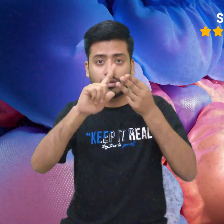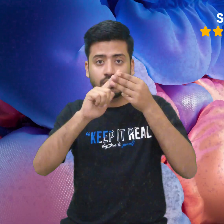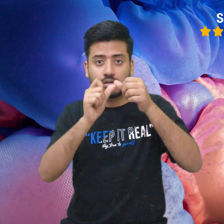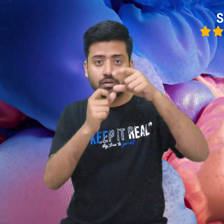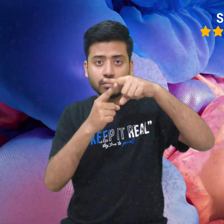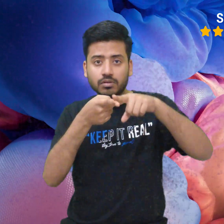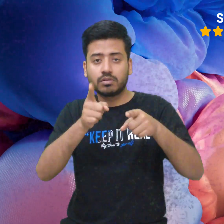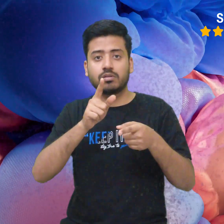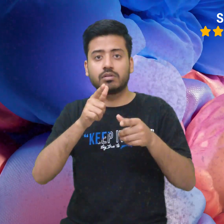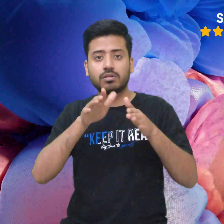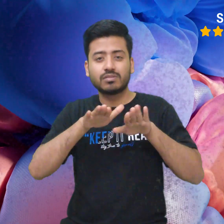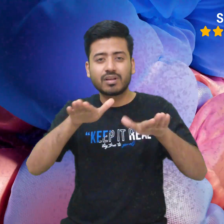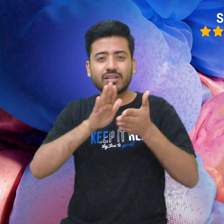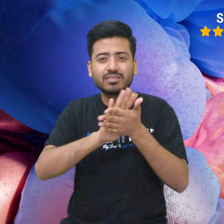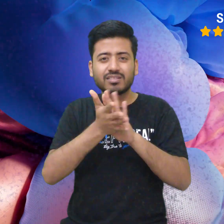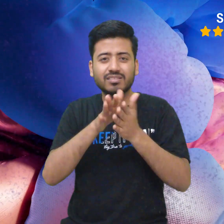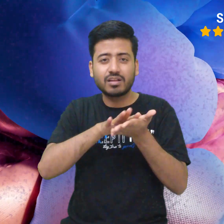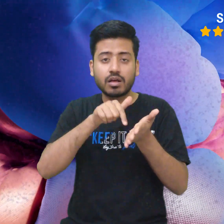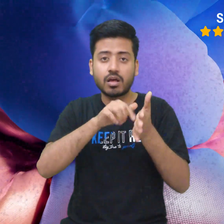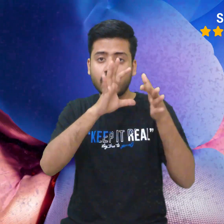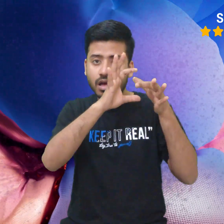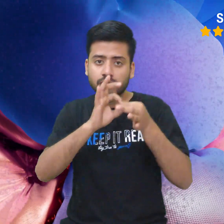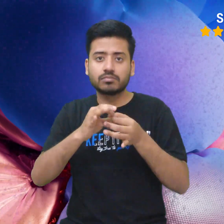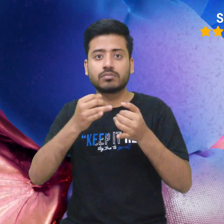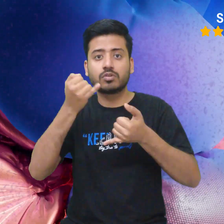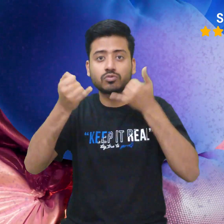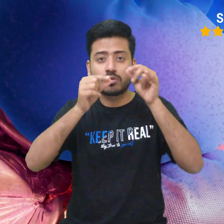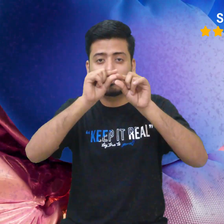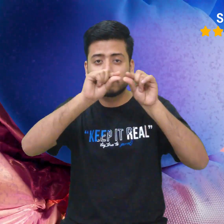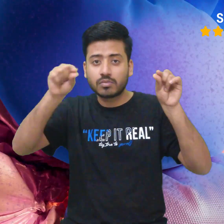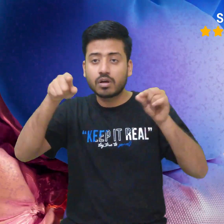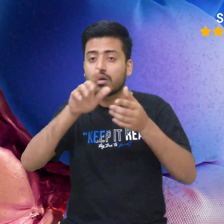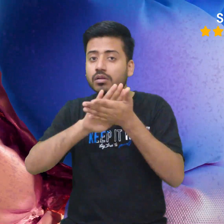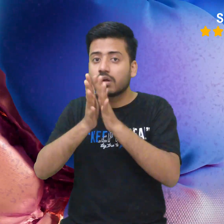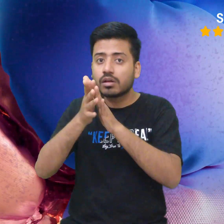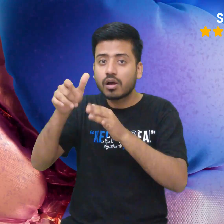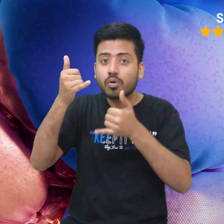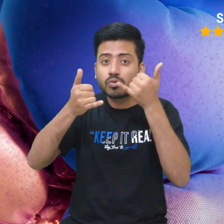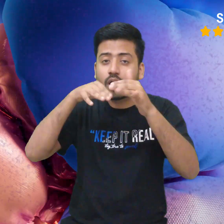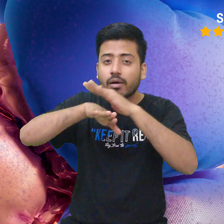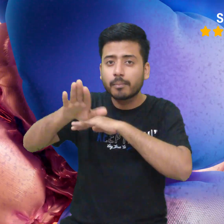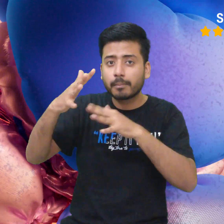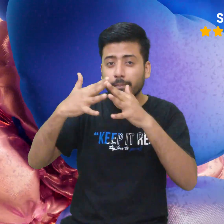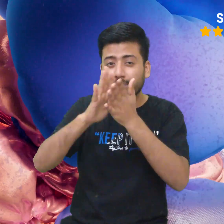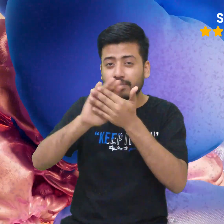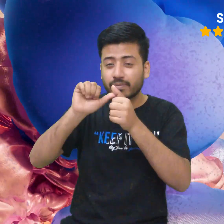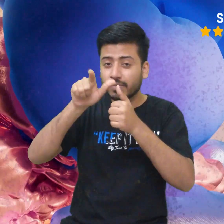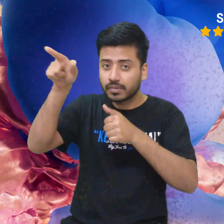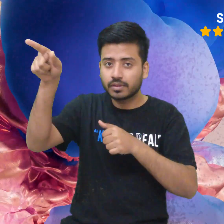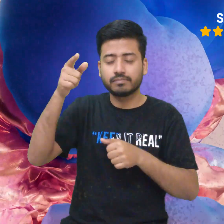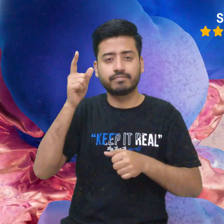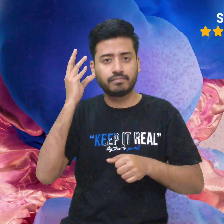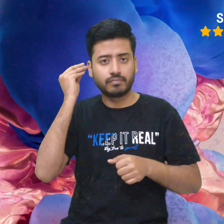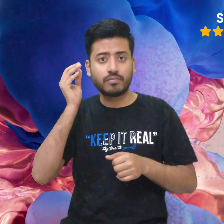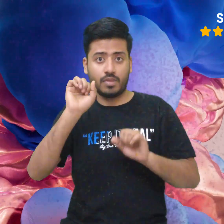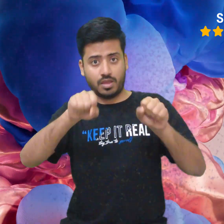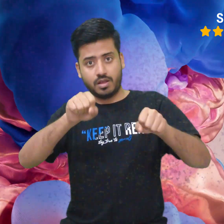2,300 milligrams of salt per day, or about 1 teaspoon. According to The Sun, the spice packet of buldak ramen contains